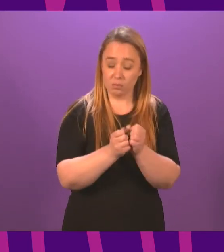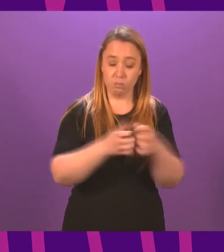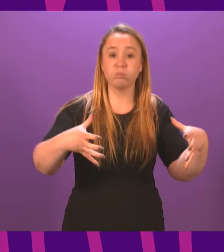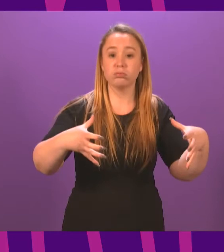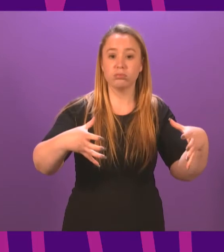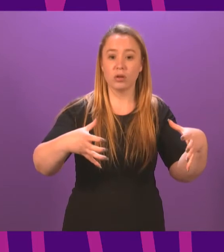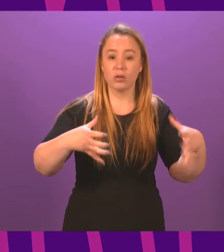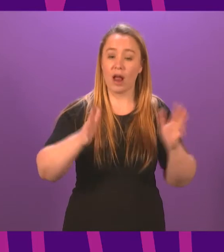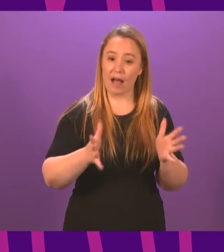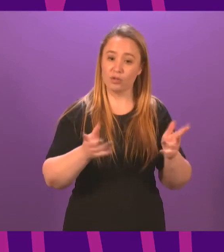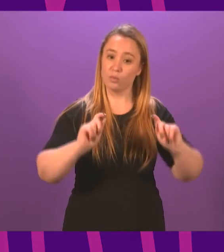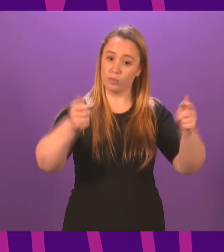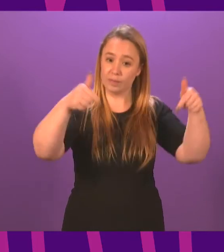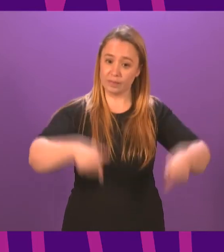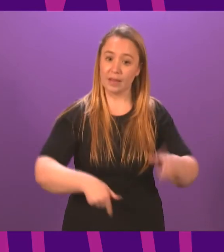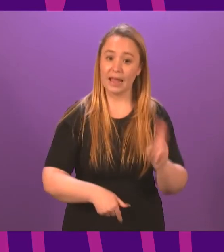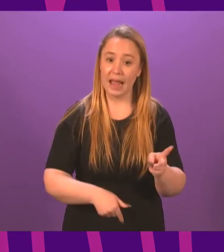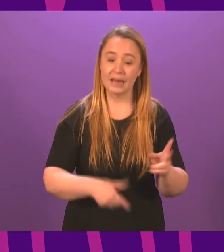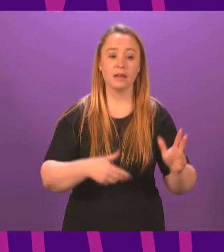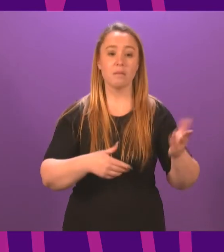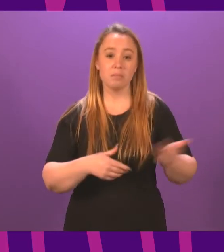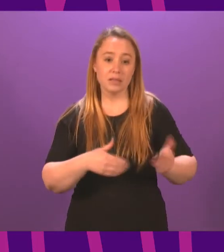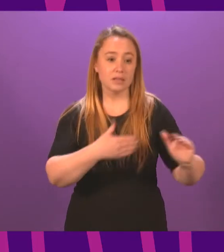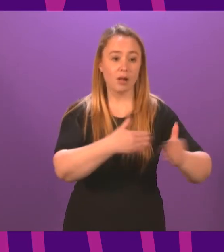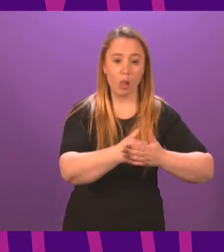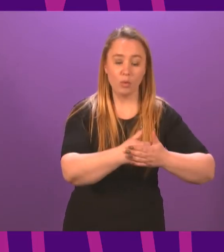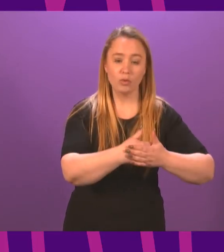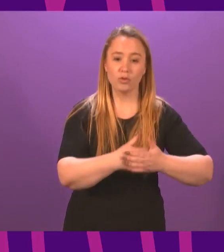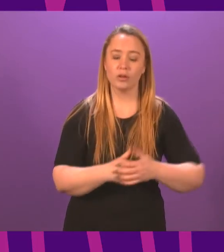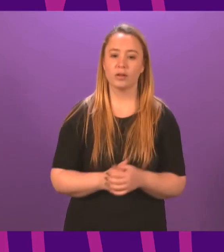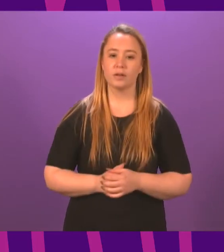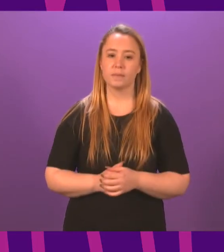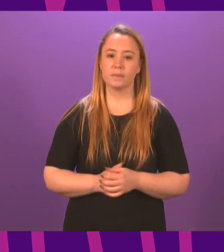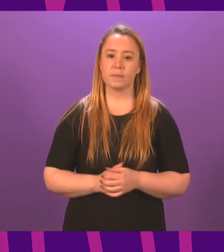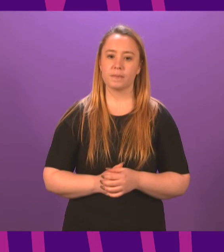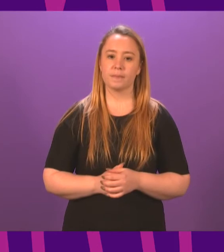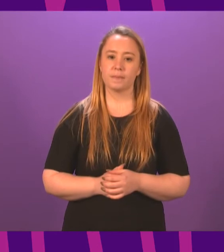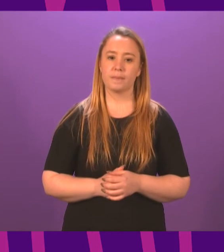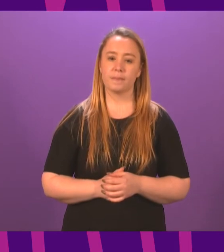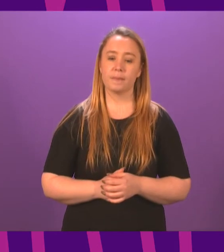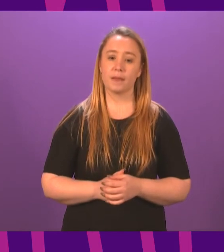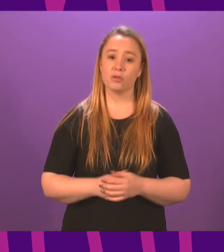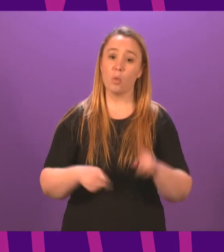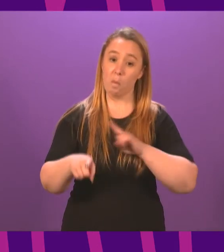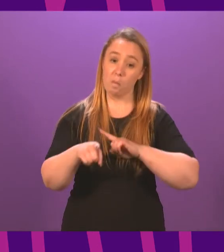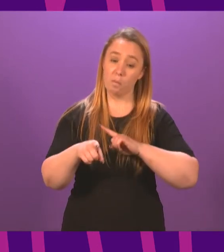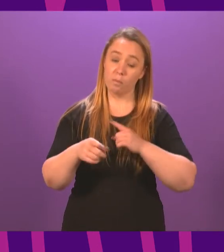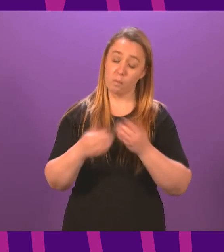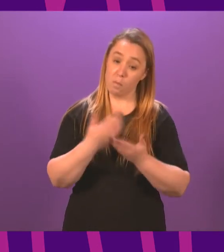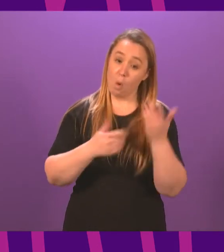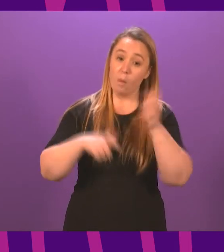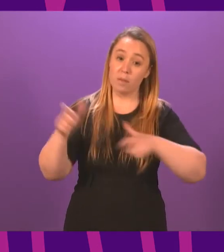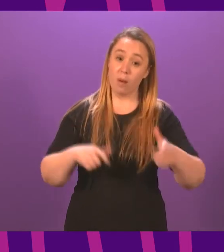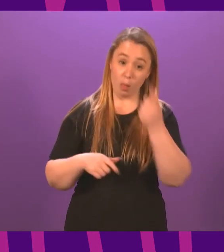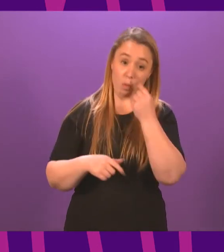firebreak situation where most businesses would have to close and people are further isolated. To state the obvious, more people could become ill. And no